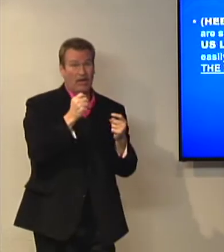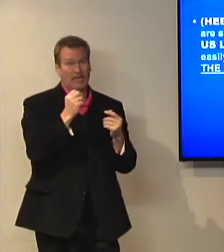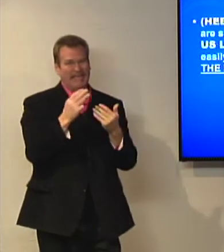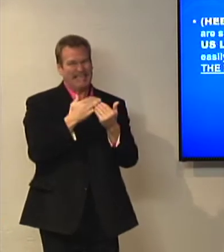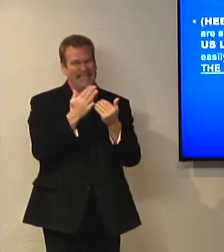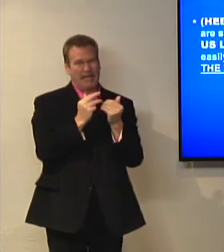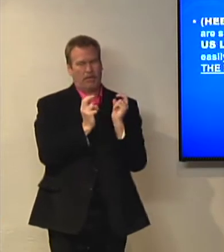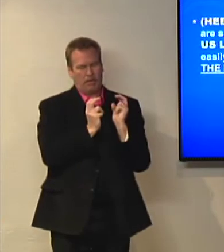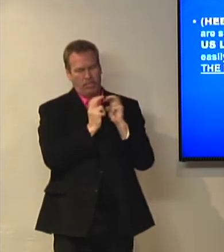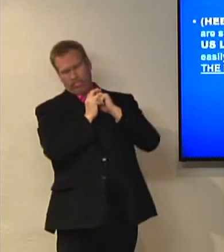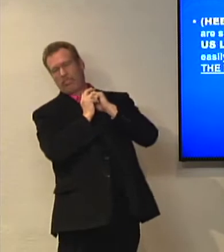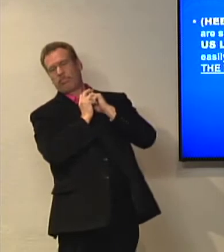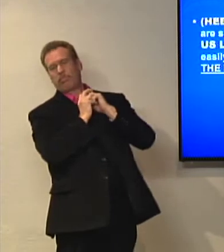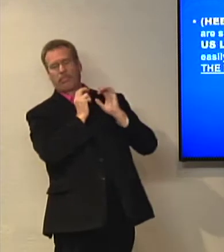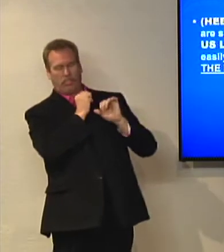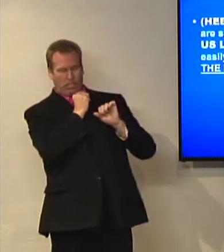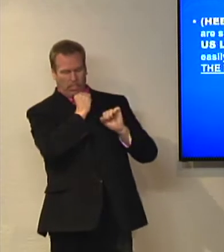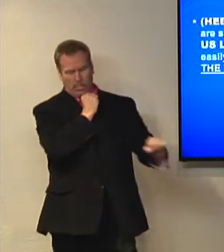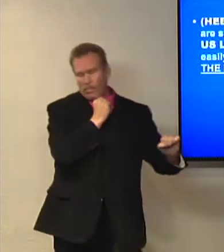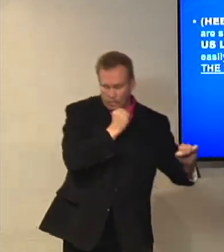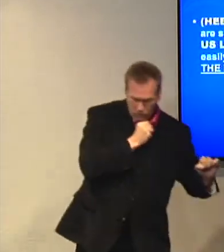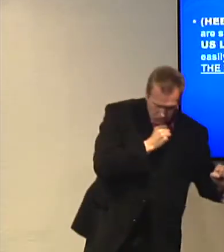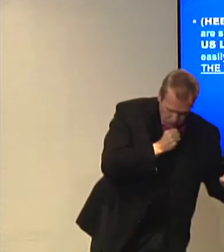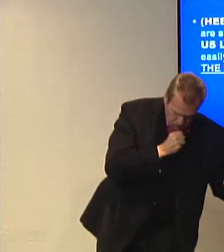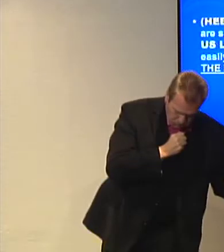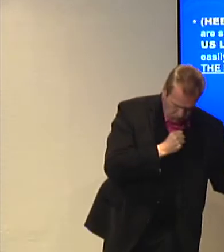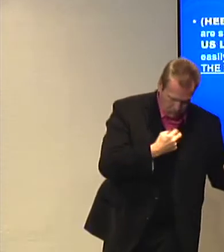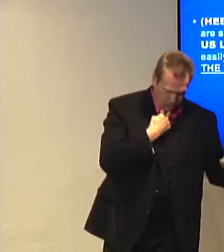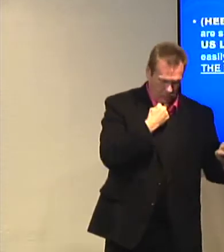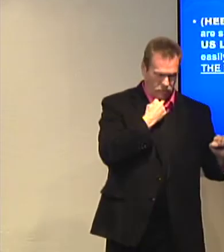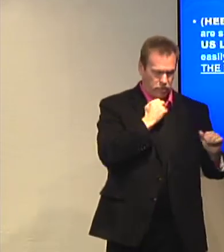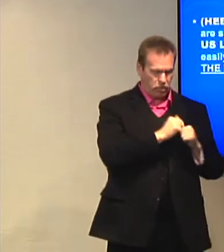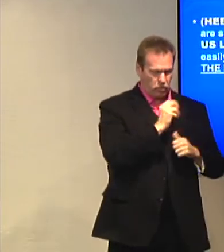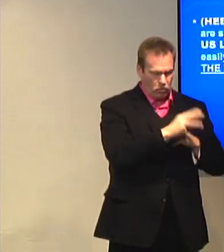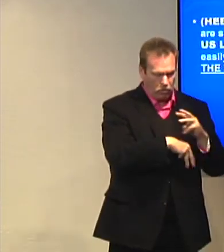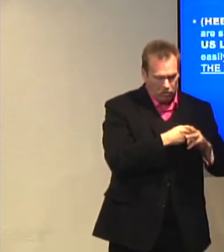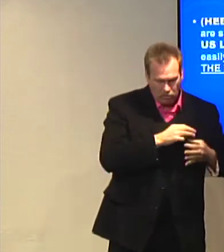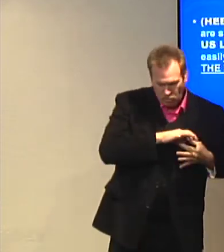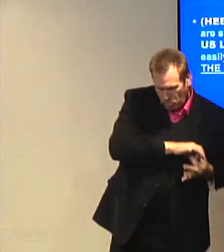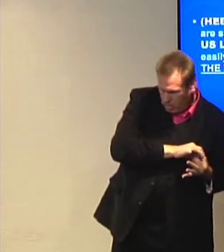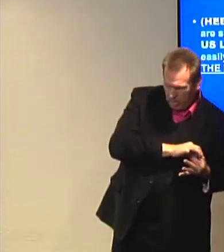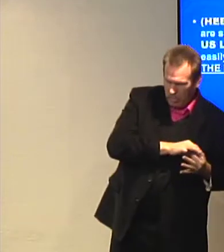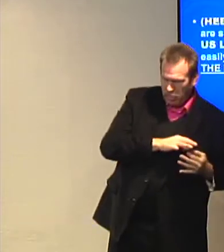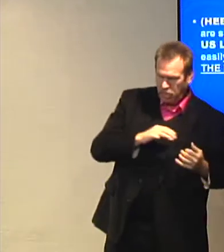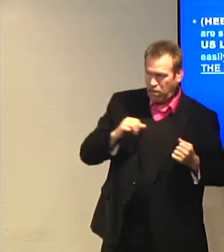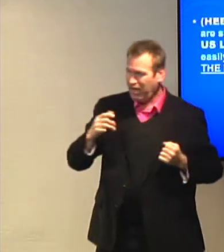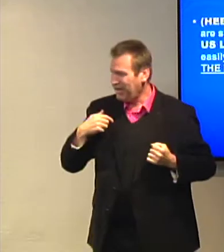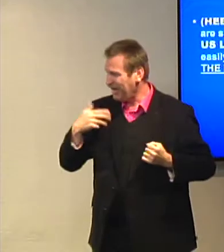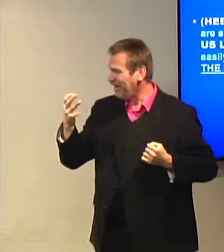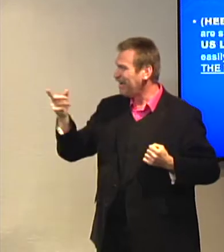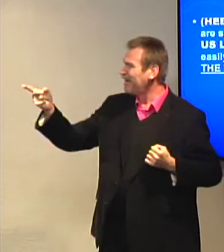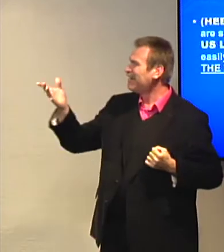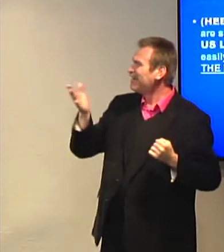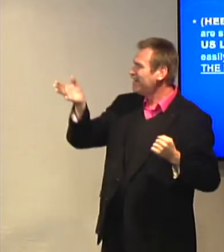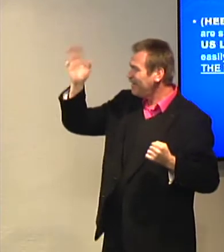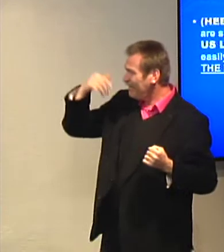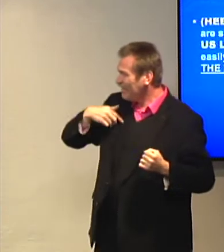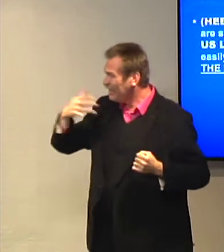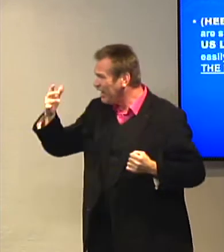weight and the sin which so easily ensnares us. We're so easily brought into bondage by the world, by